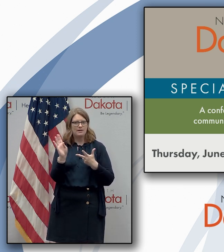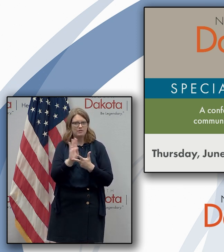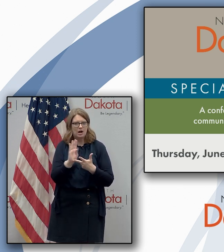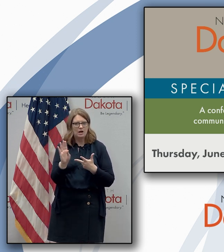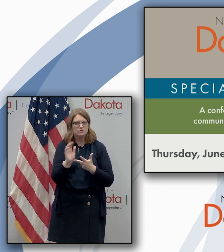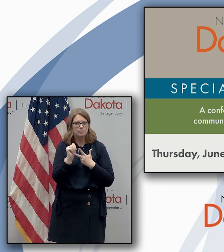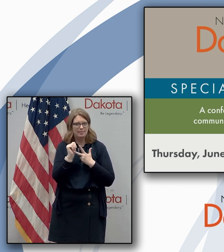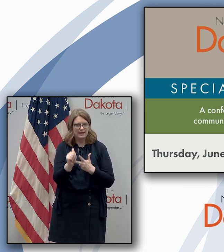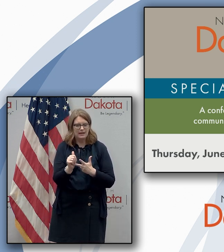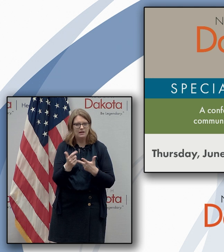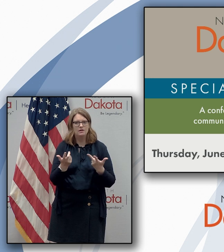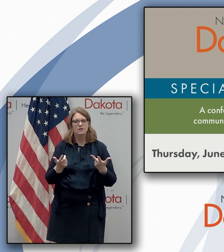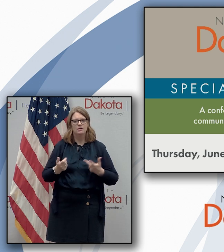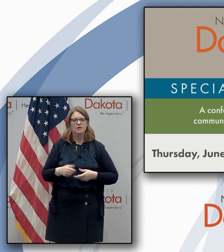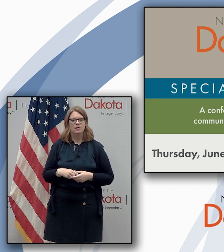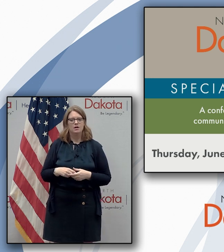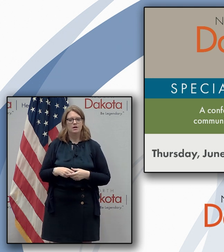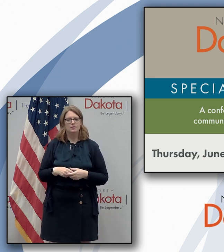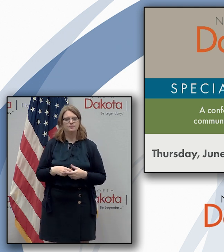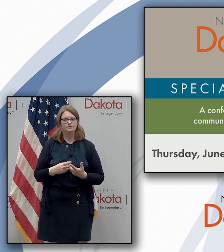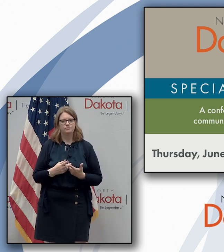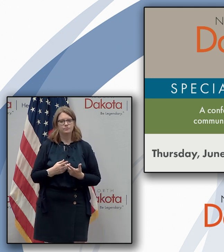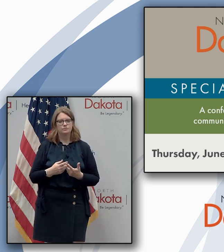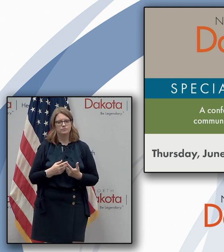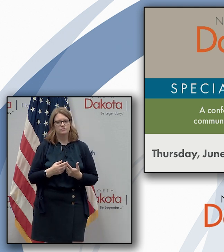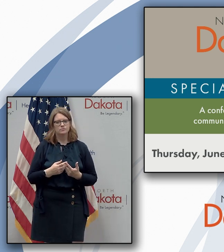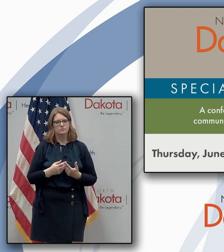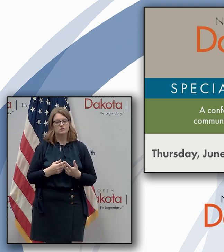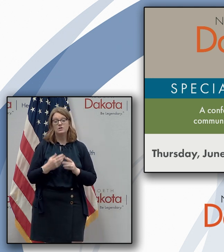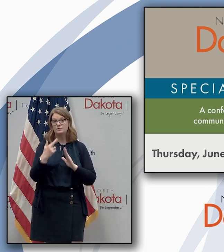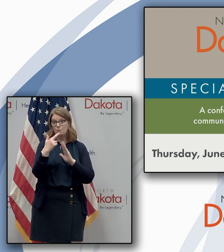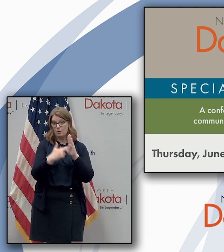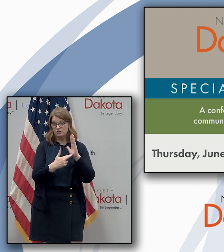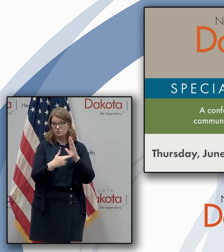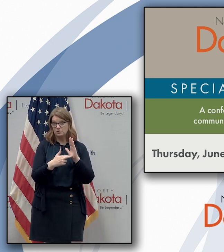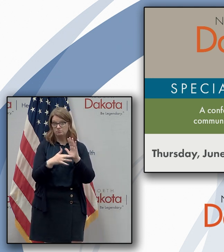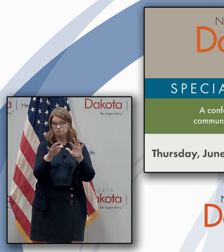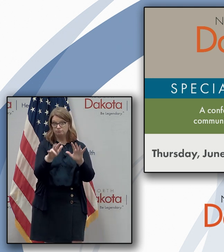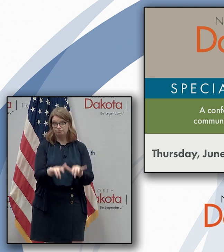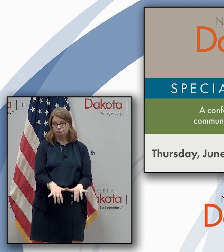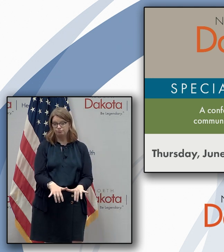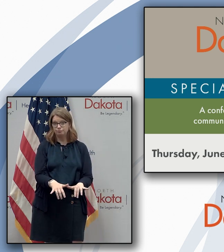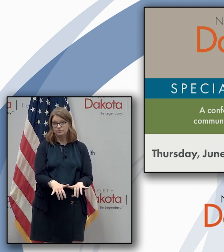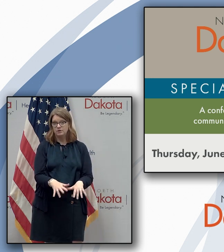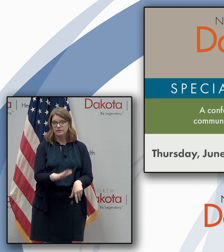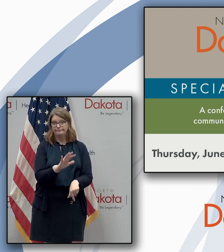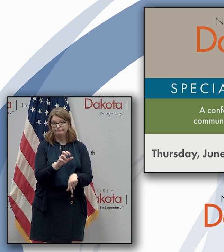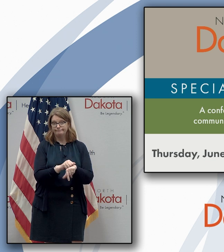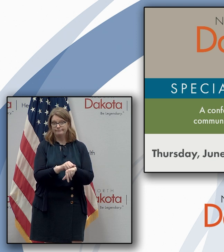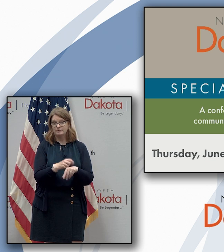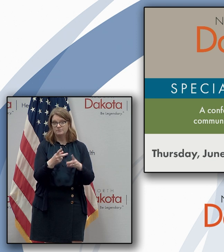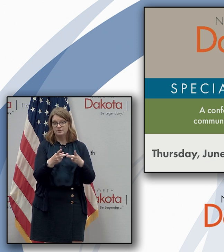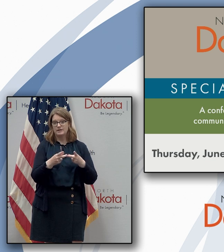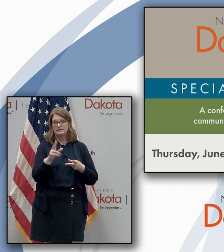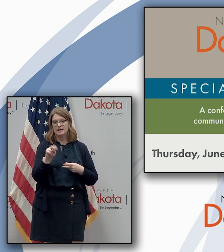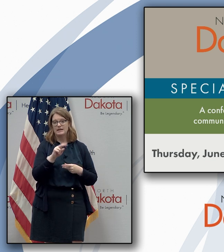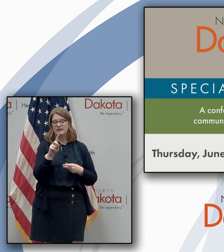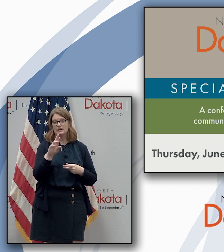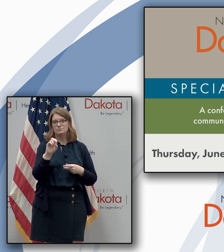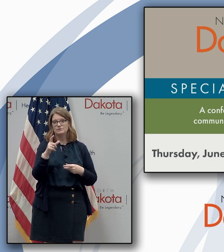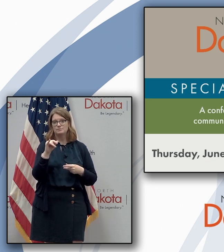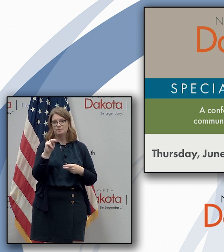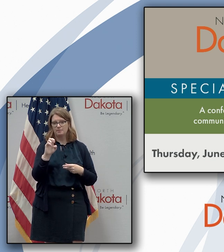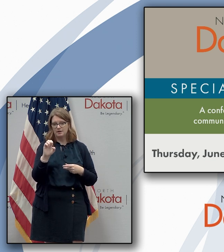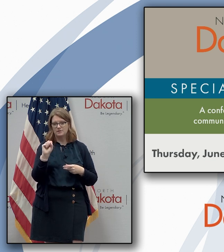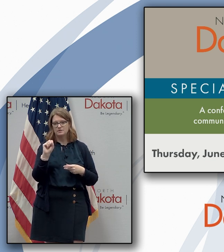And again, if you want to have, you can get more registration details to reserve your spot under